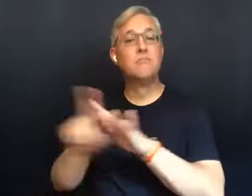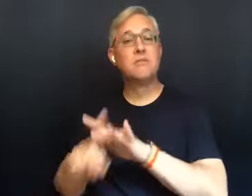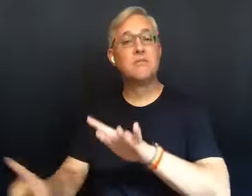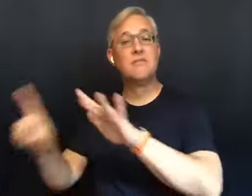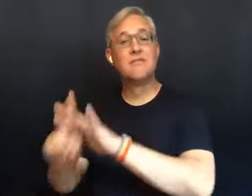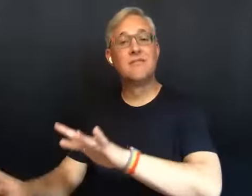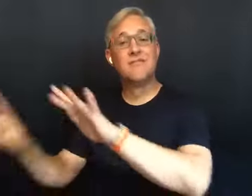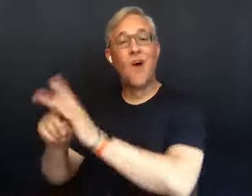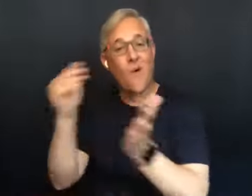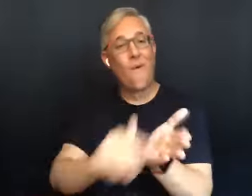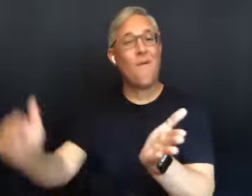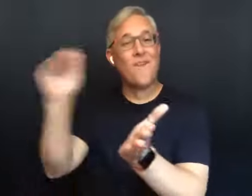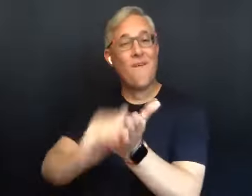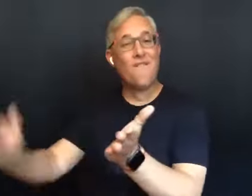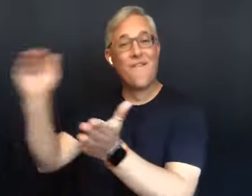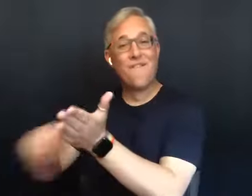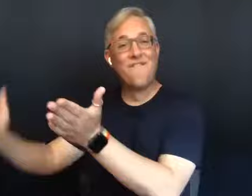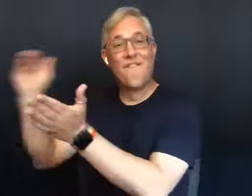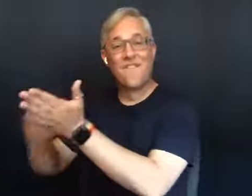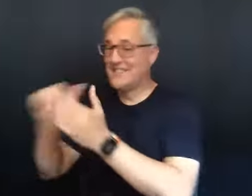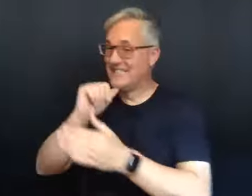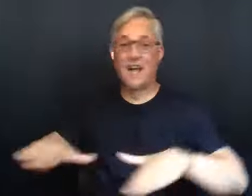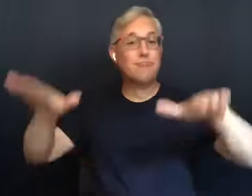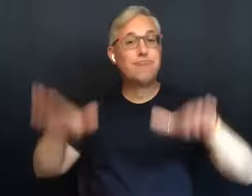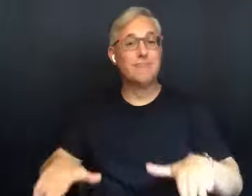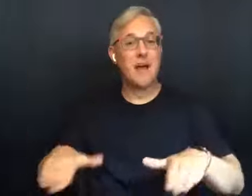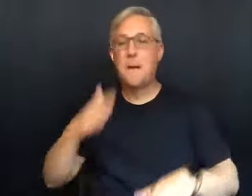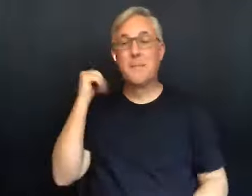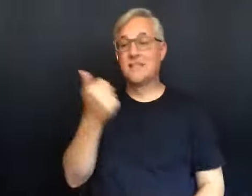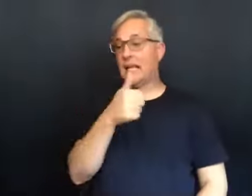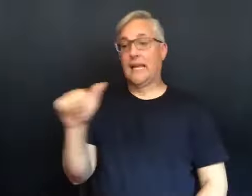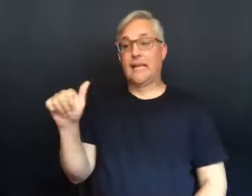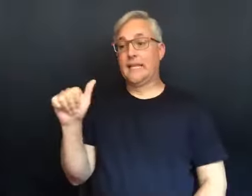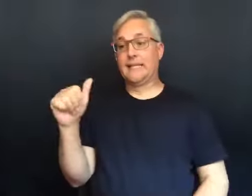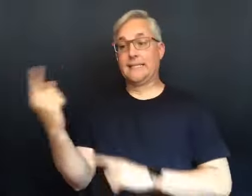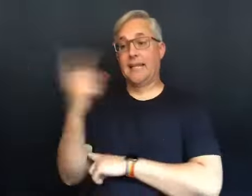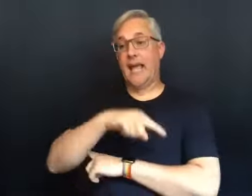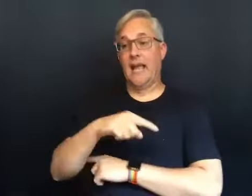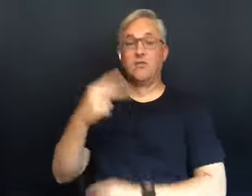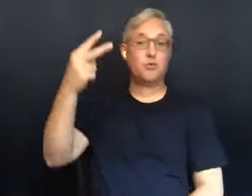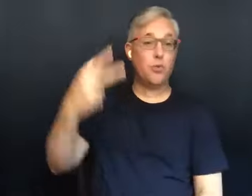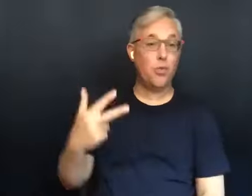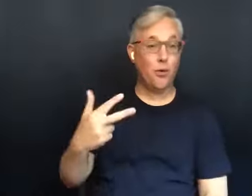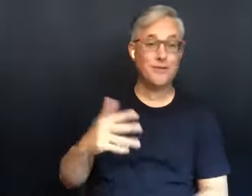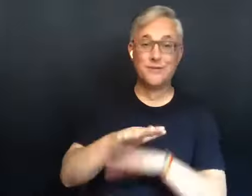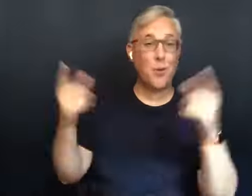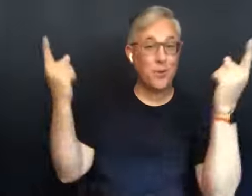reports, we got a lot of unsettled issues that we talk about over and over and over again. Because I think